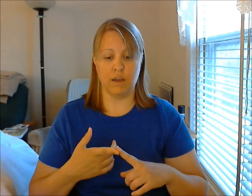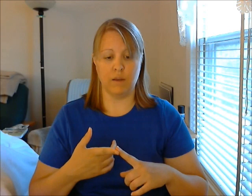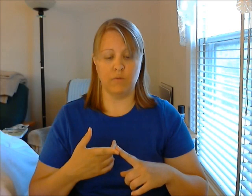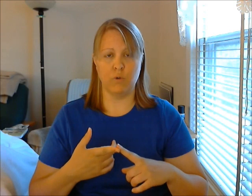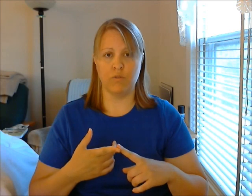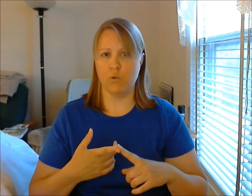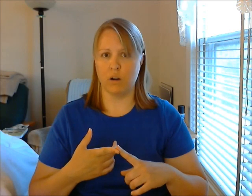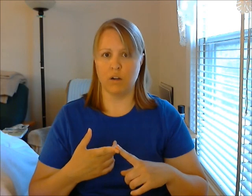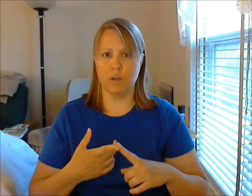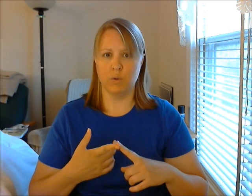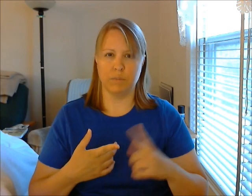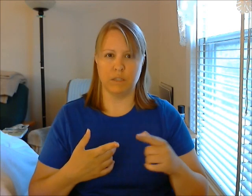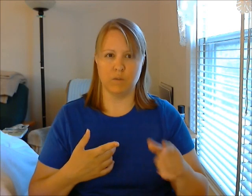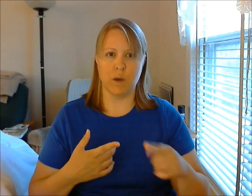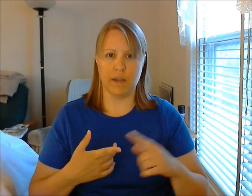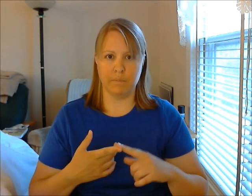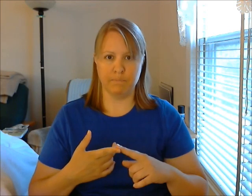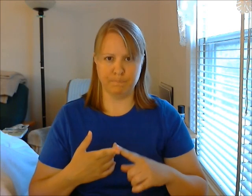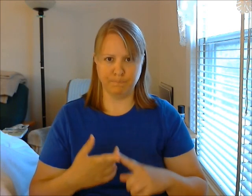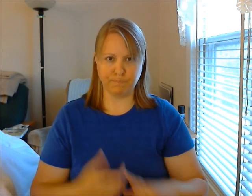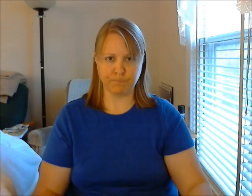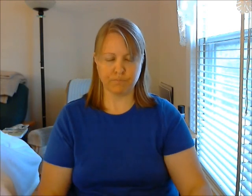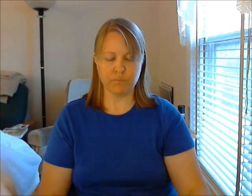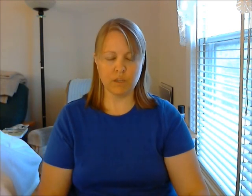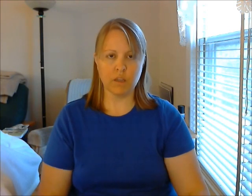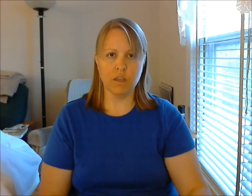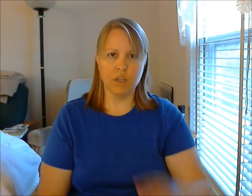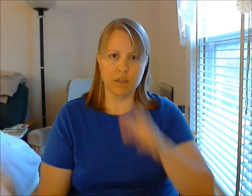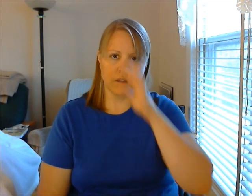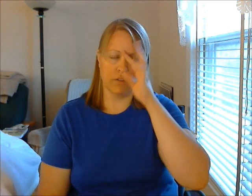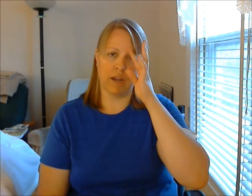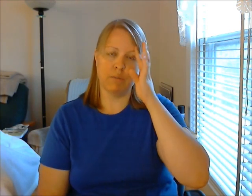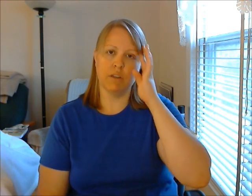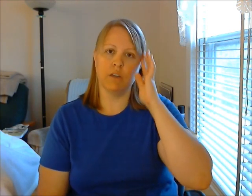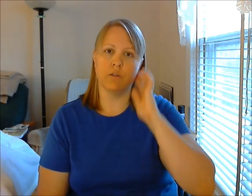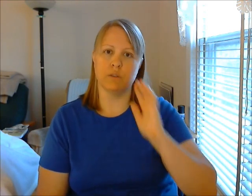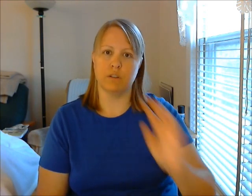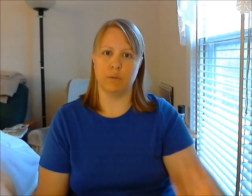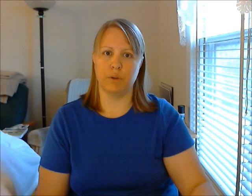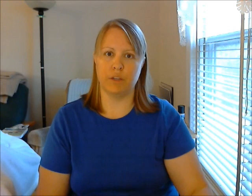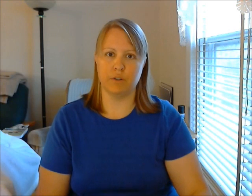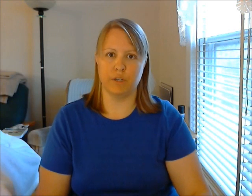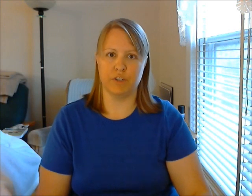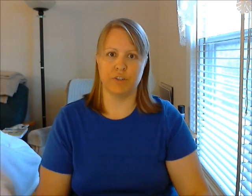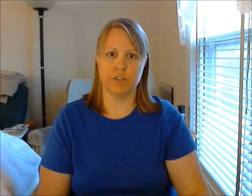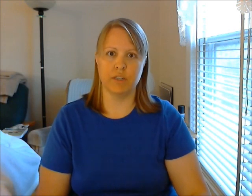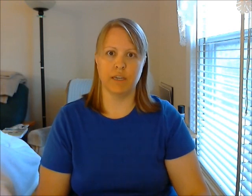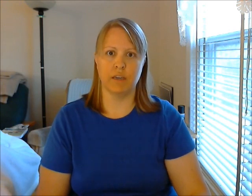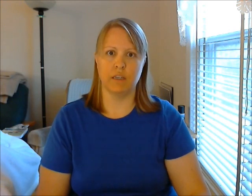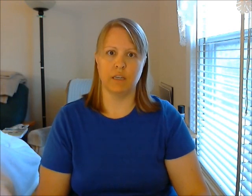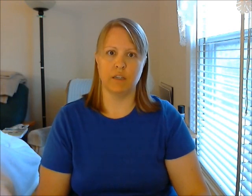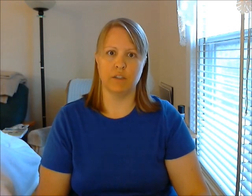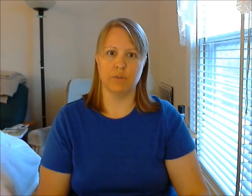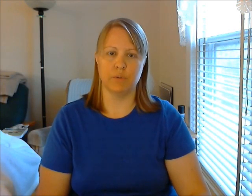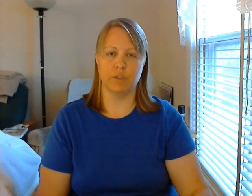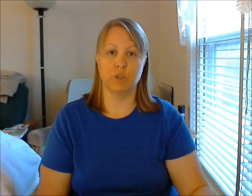and for, which means why. The grammar that goes with a WH question, just like in English, when we're